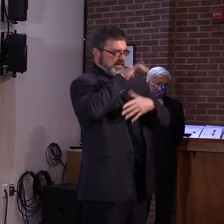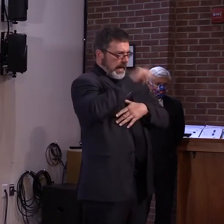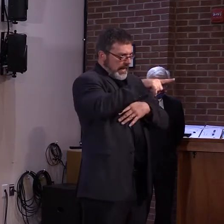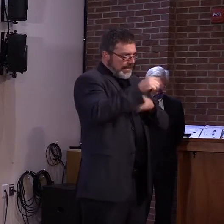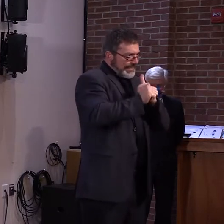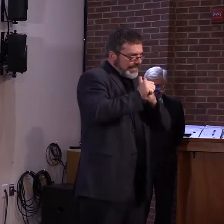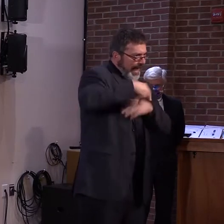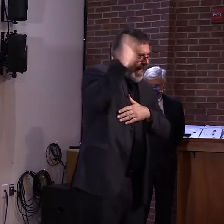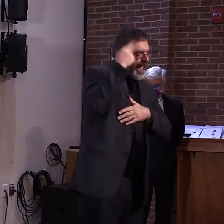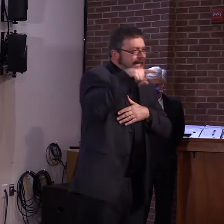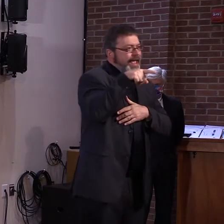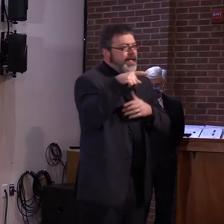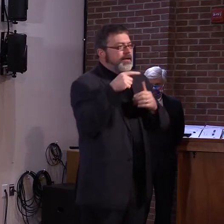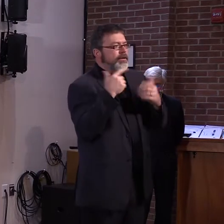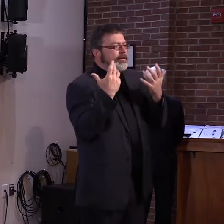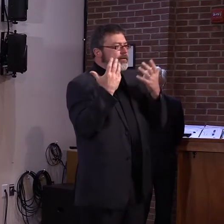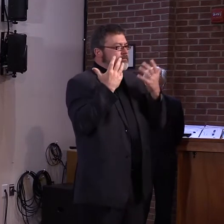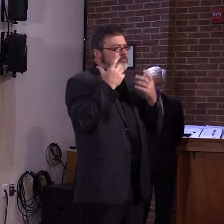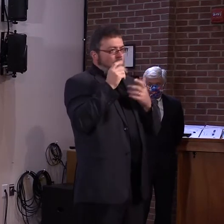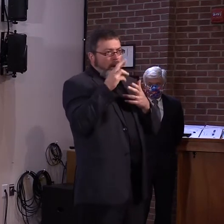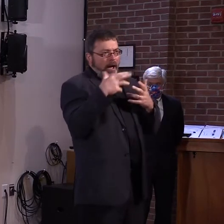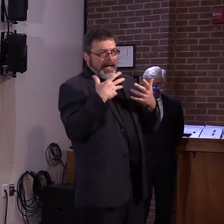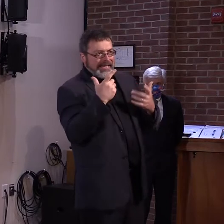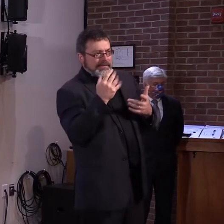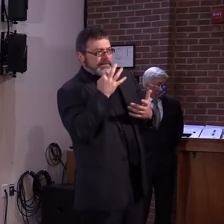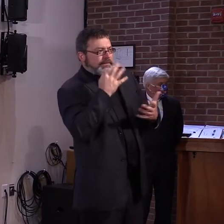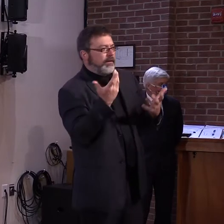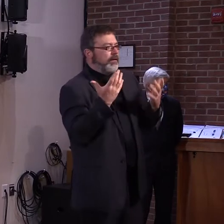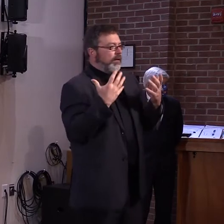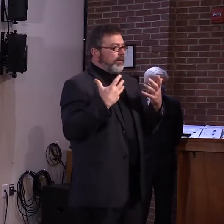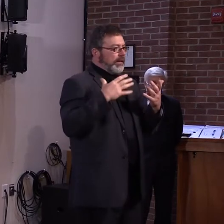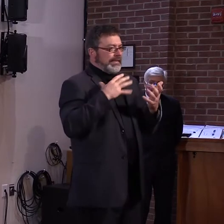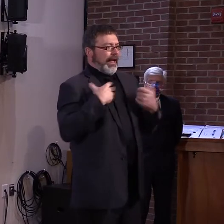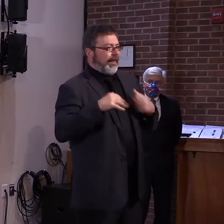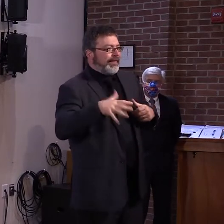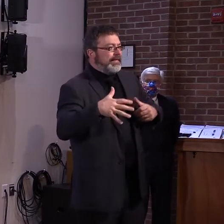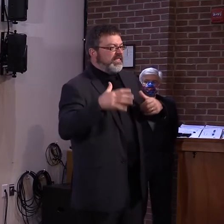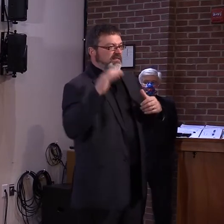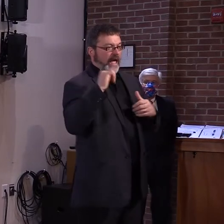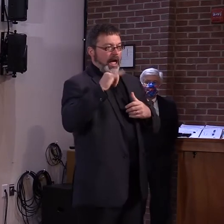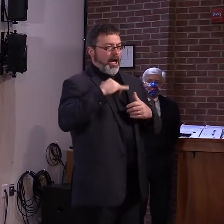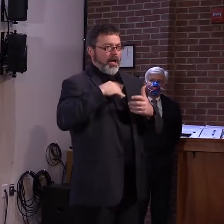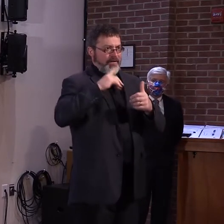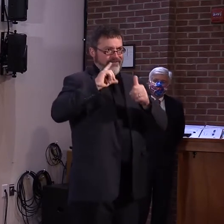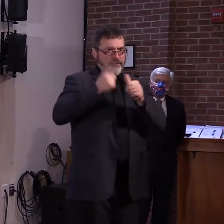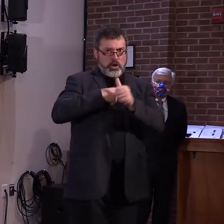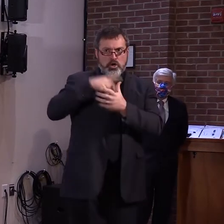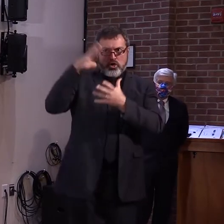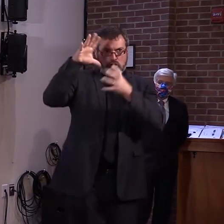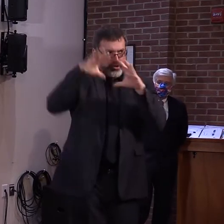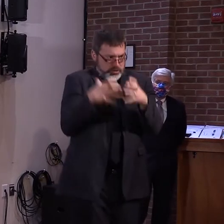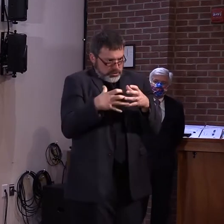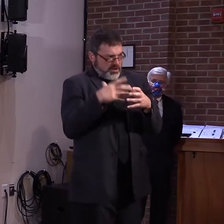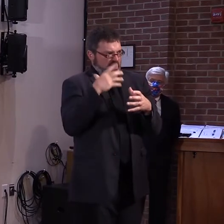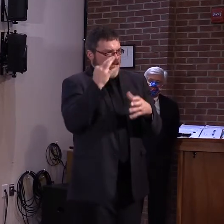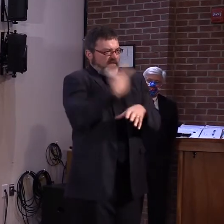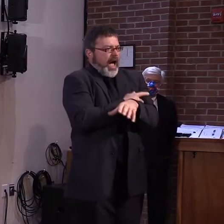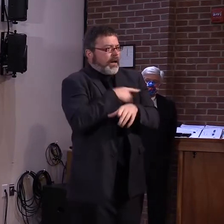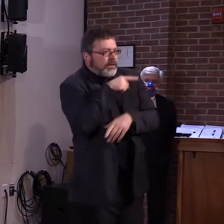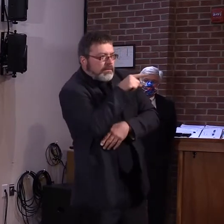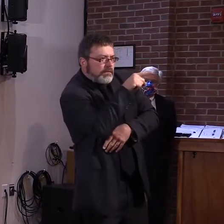first doses we get will be small numbers of doses, and we'll have to allocate them to the highest risk